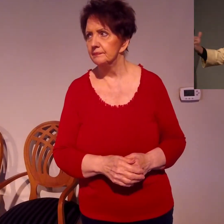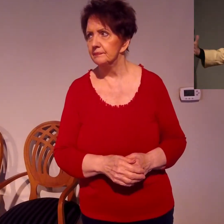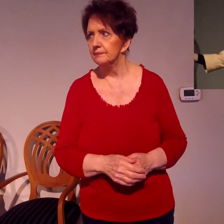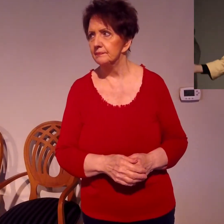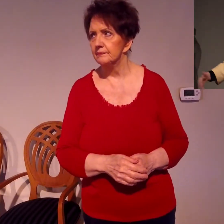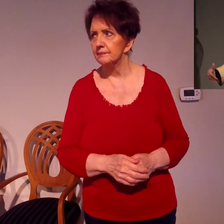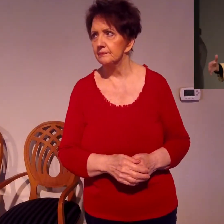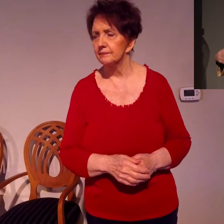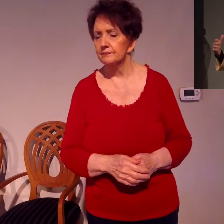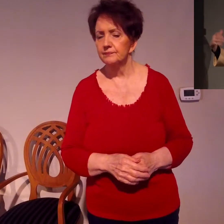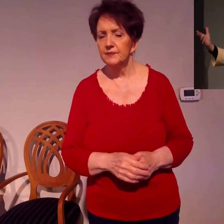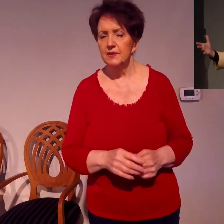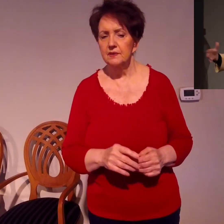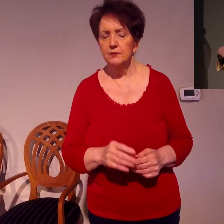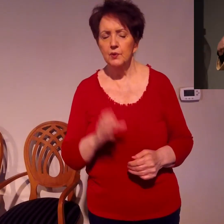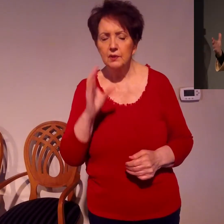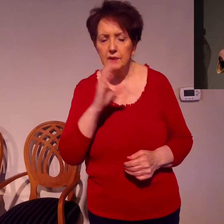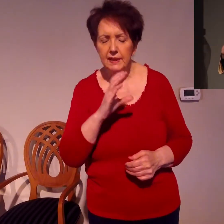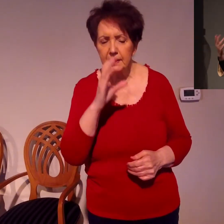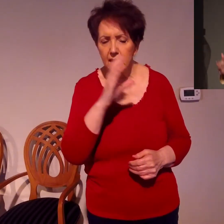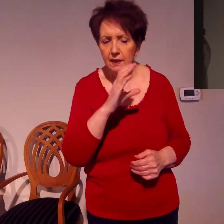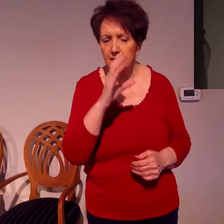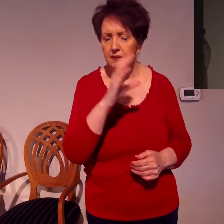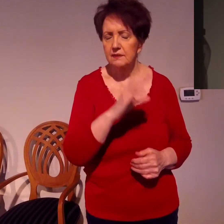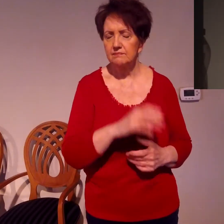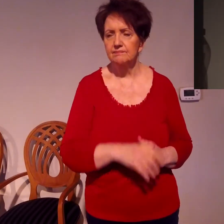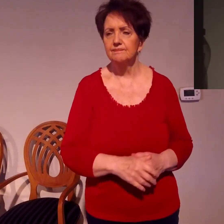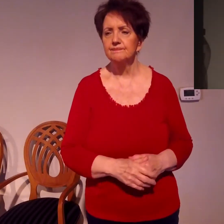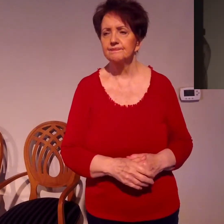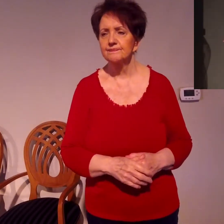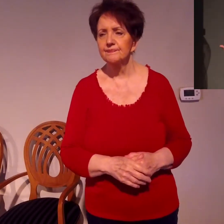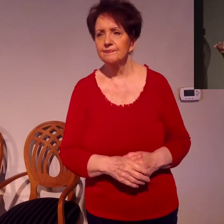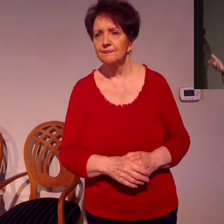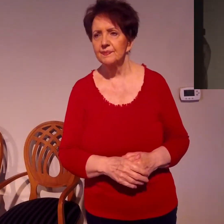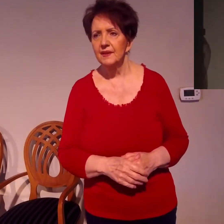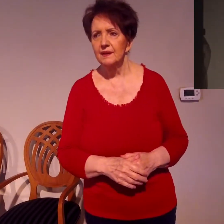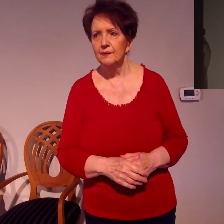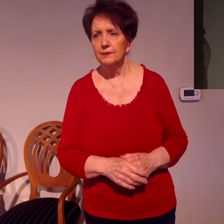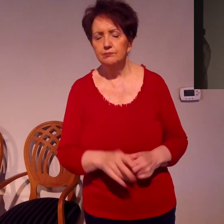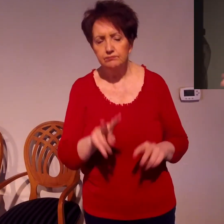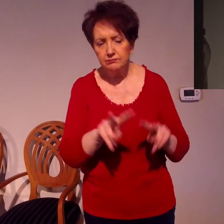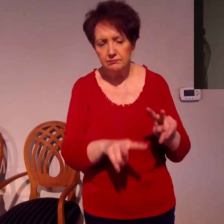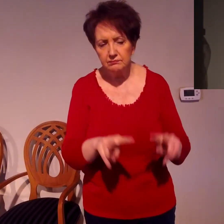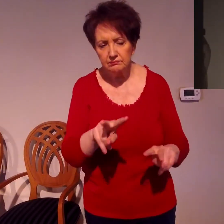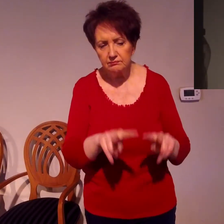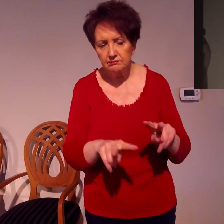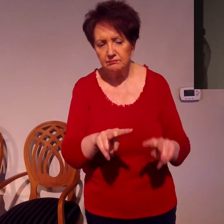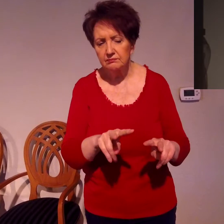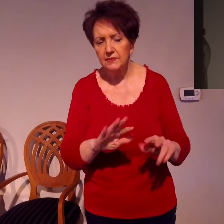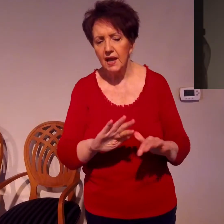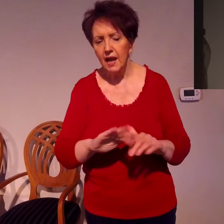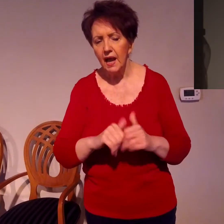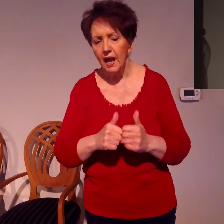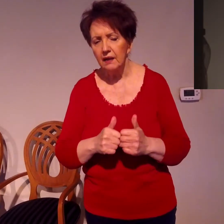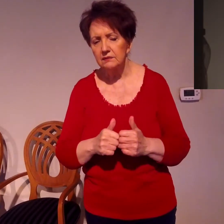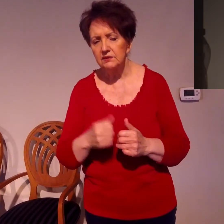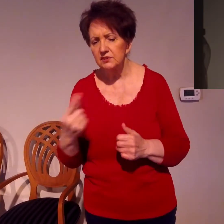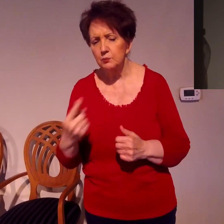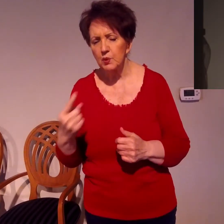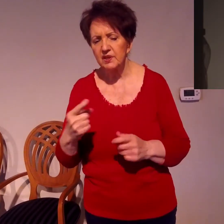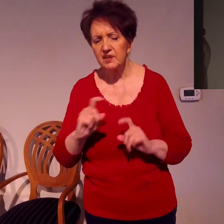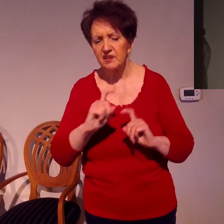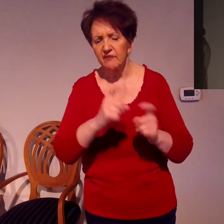Fast forward, we start looking at it, and then it was like, well, how should one, give us a piece of